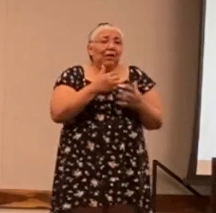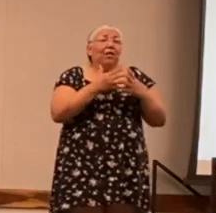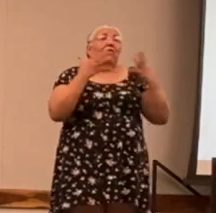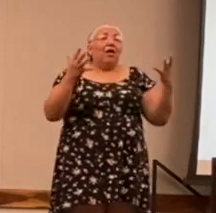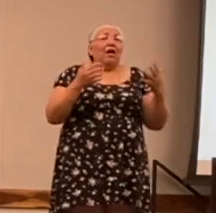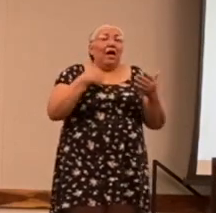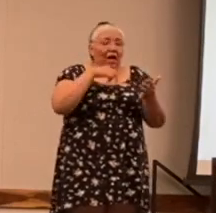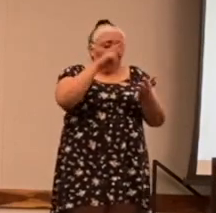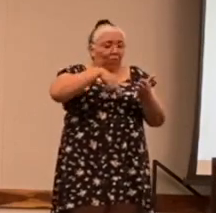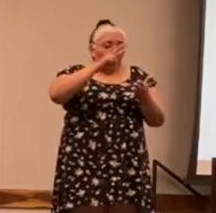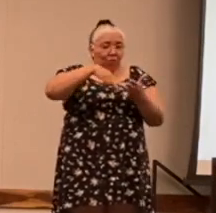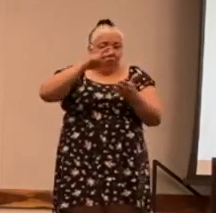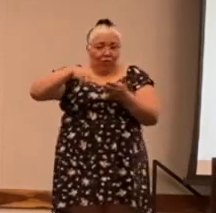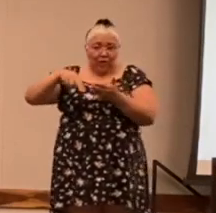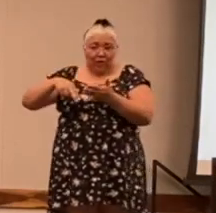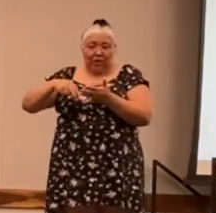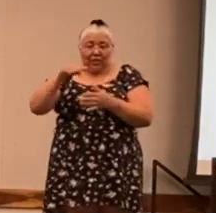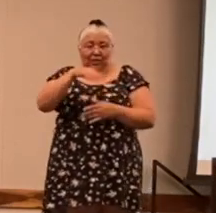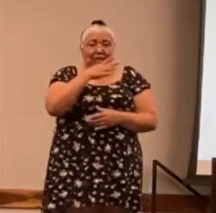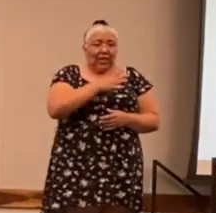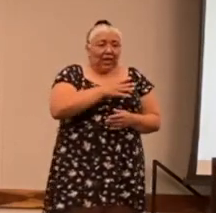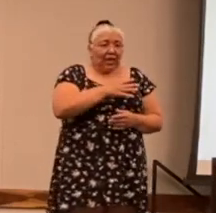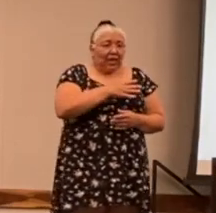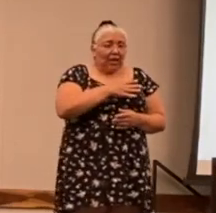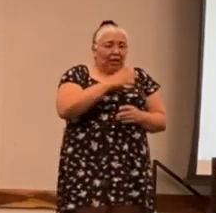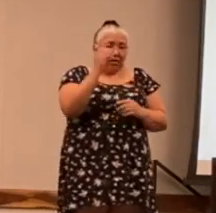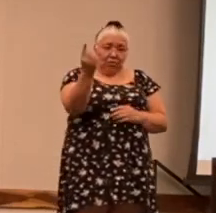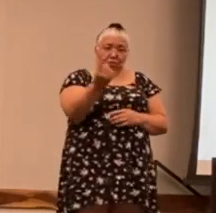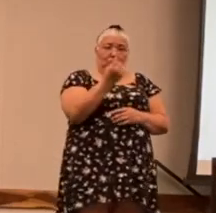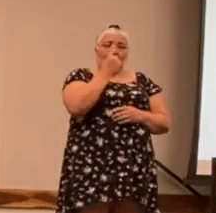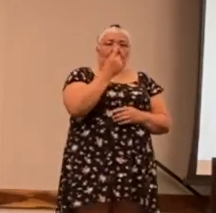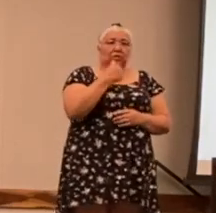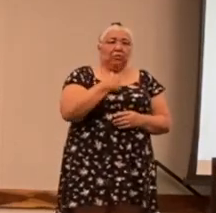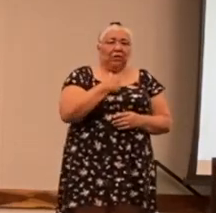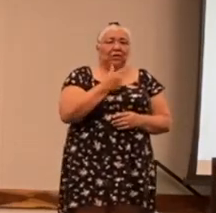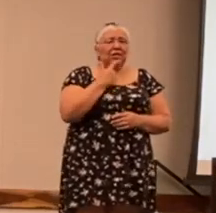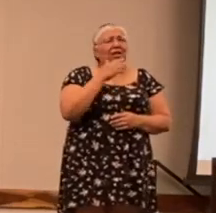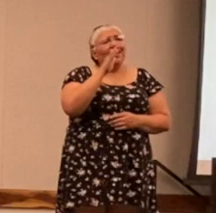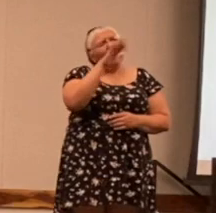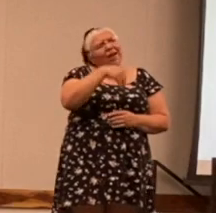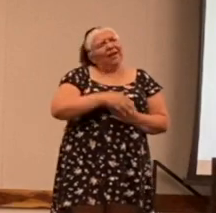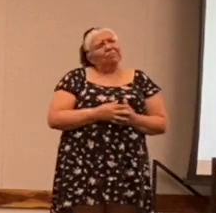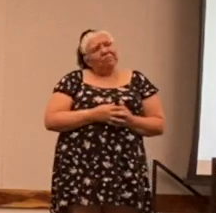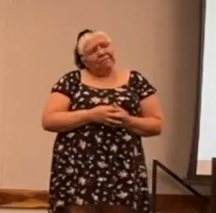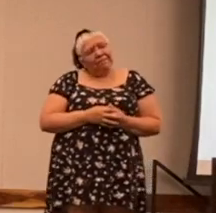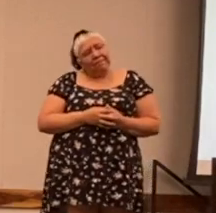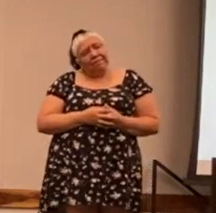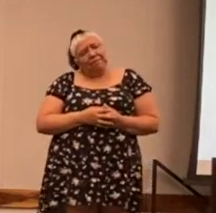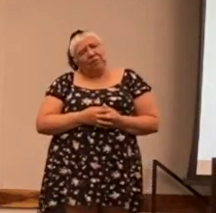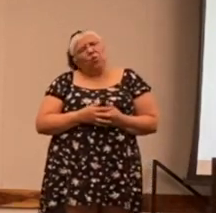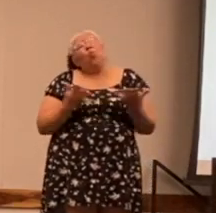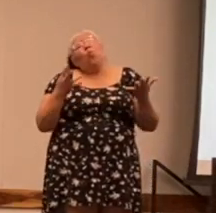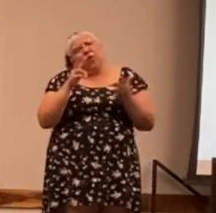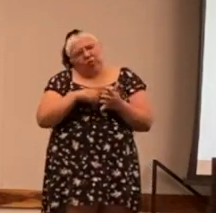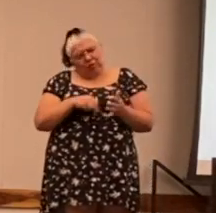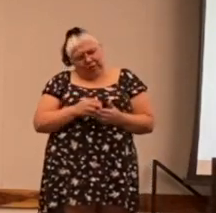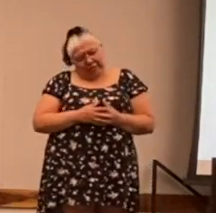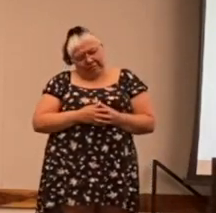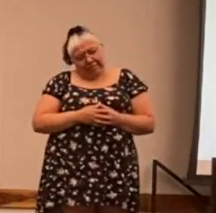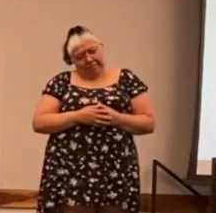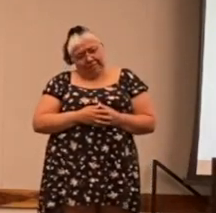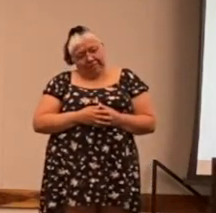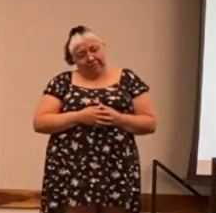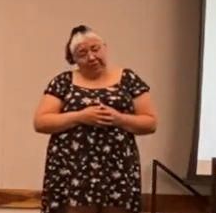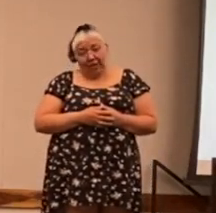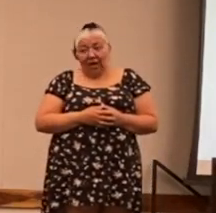here I am reading, and this woman approaches me, and she goes, "Hey, what are you reading?"